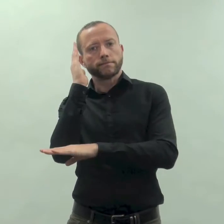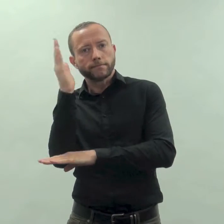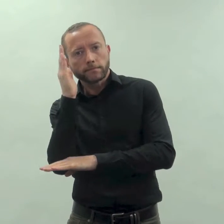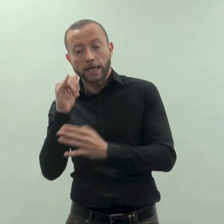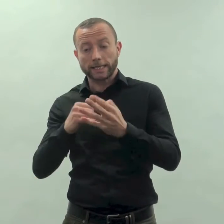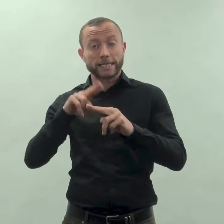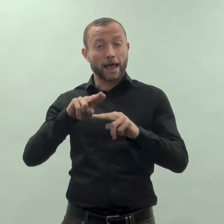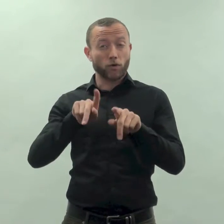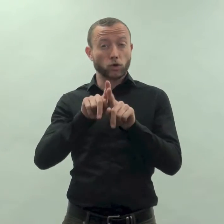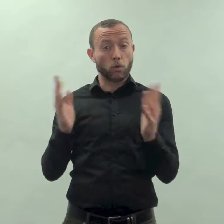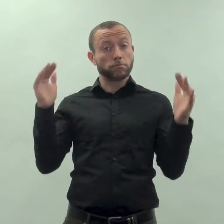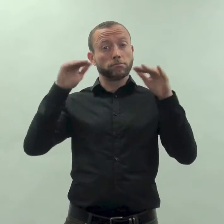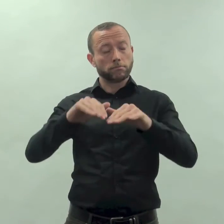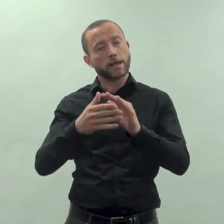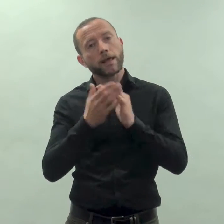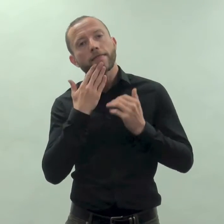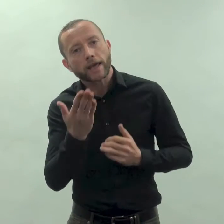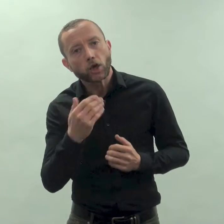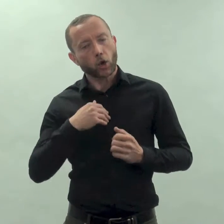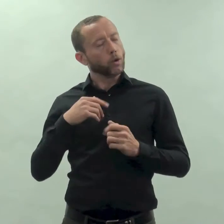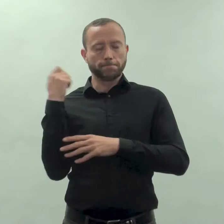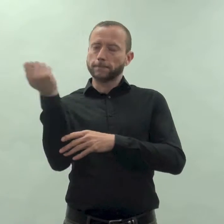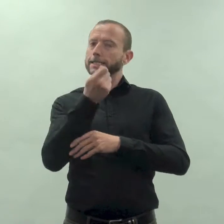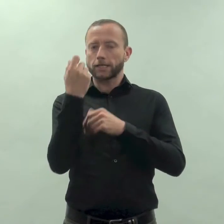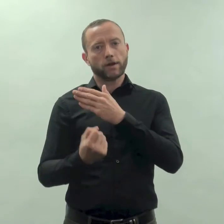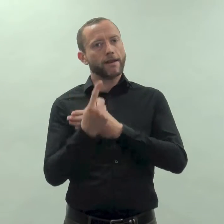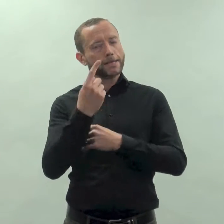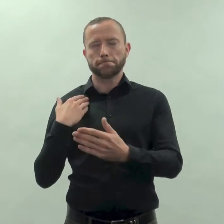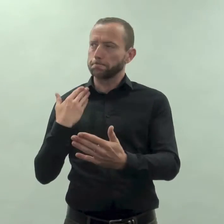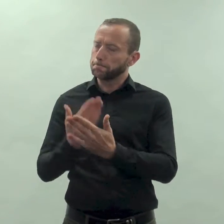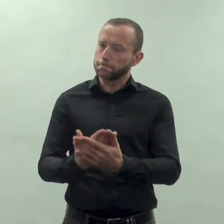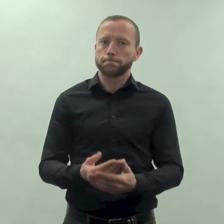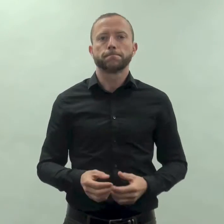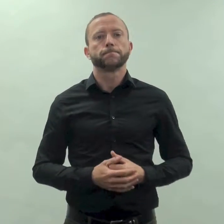attendees, all who helped make our Health and Diversity in Birmingham event a success.